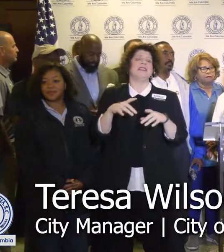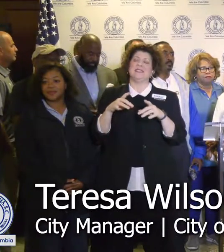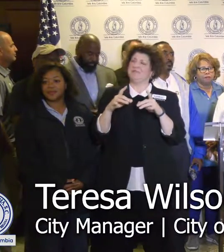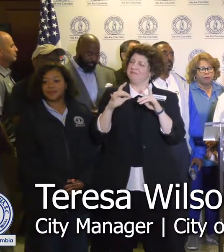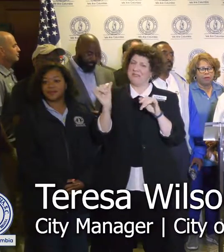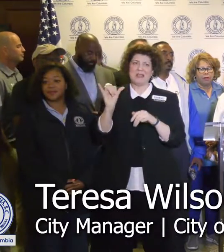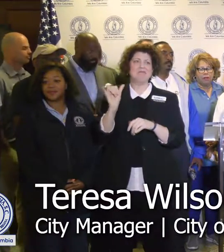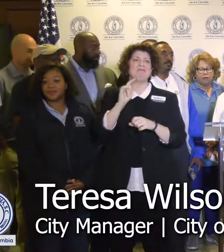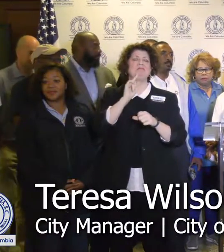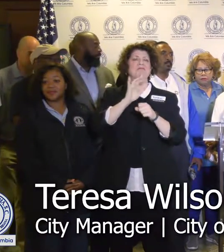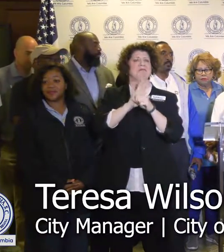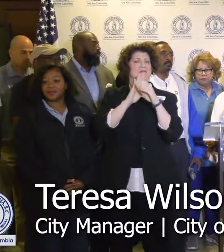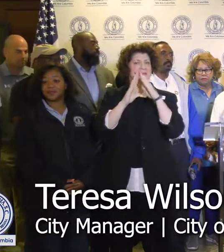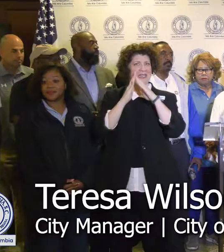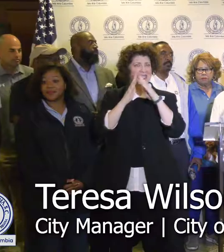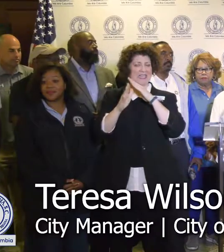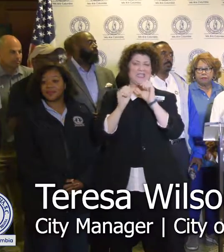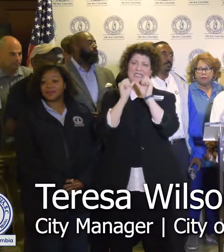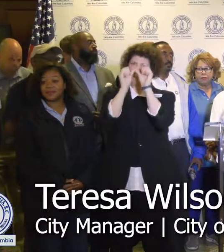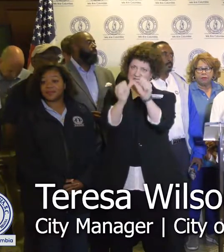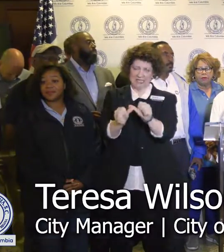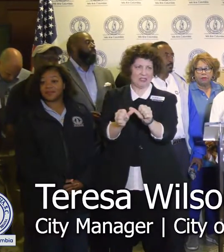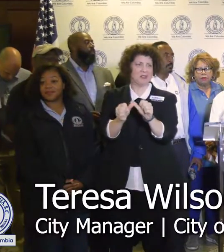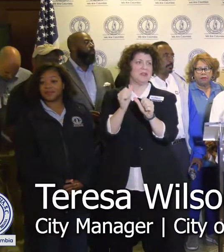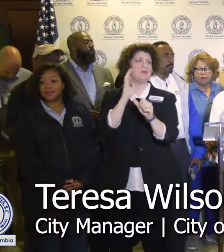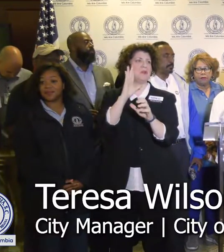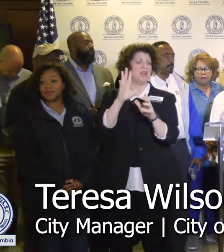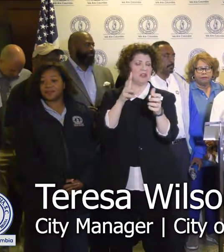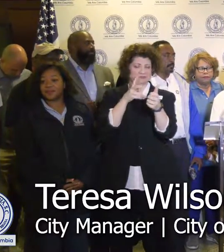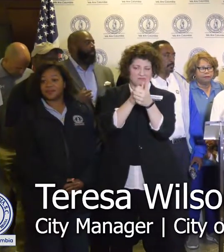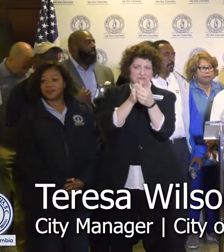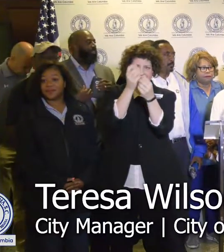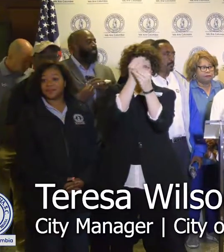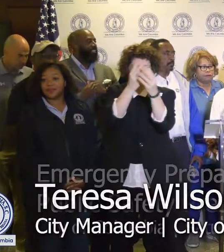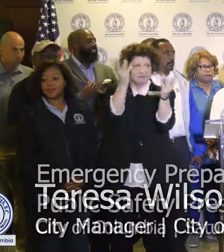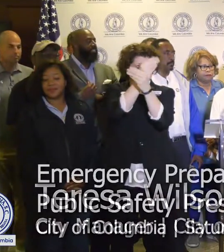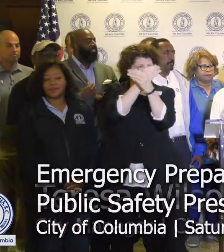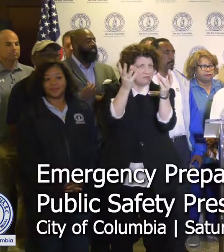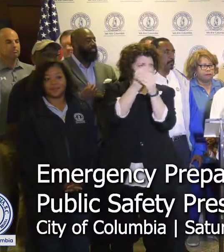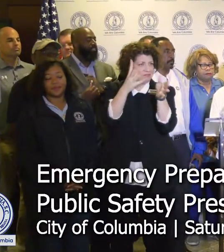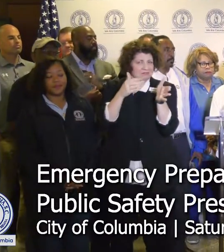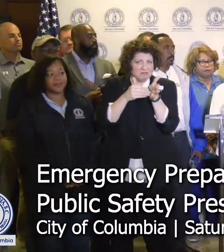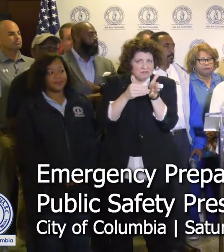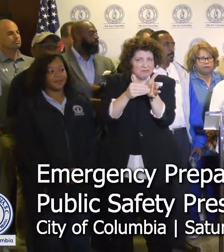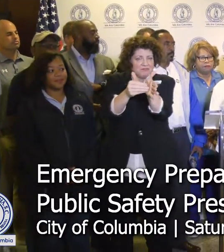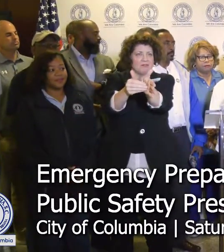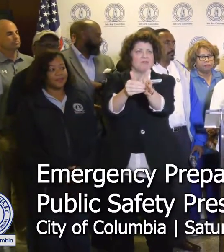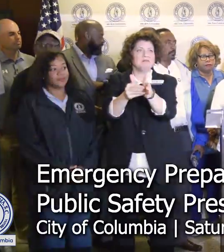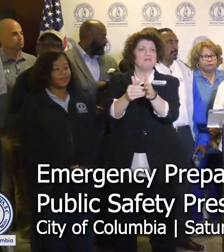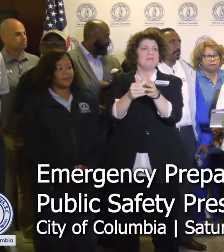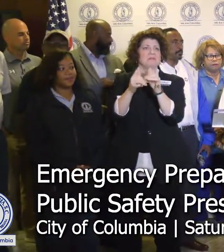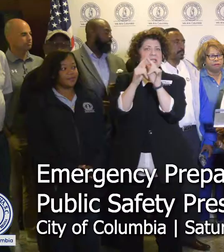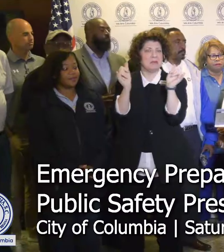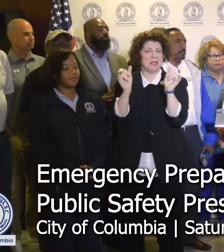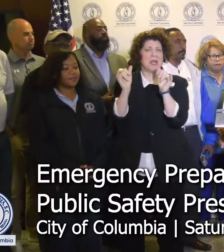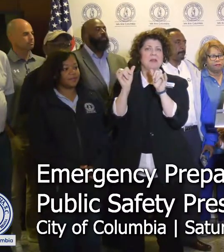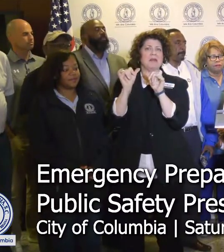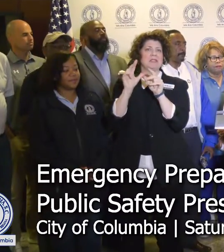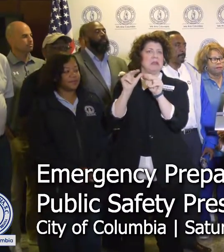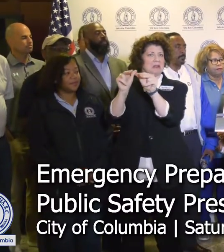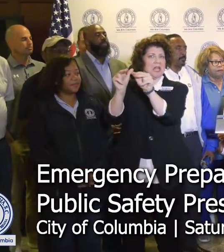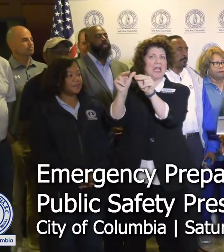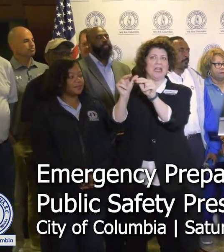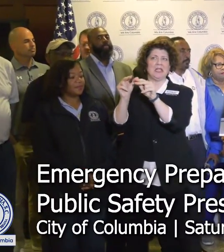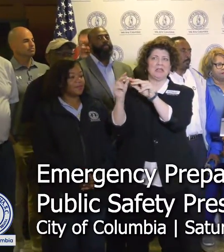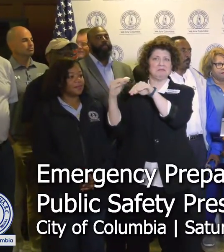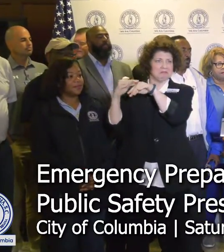Columbia is going to continue to have regular updates and briefings as Hurricane Florence is upon